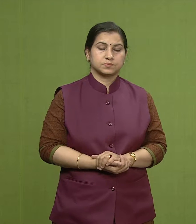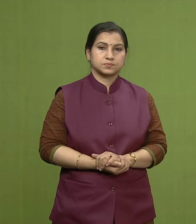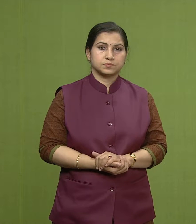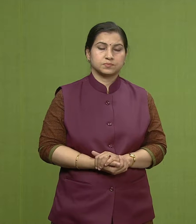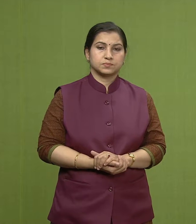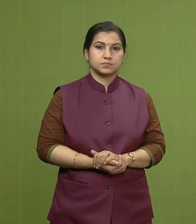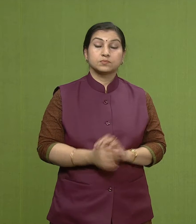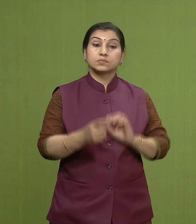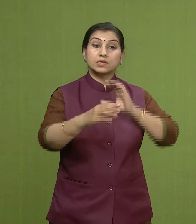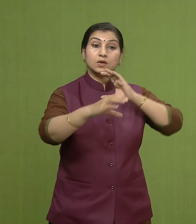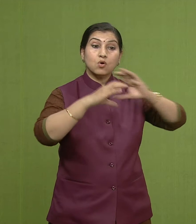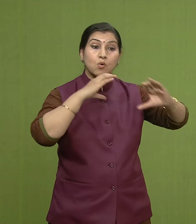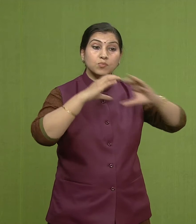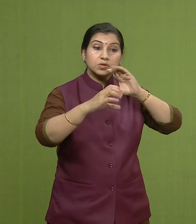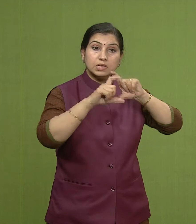communicate effectively.